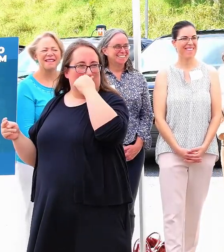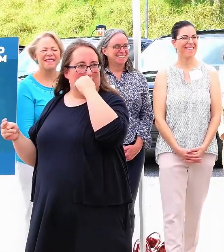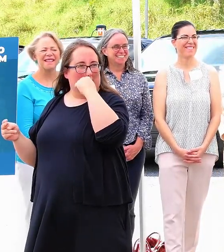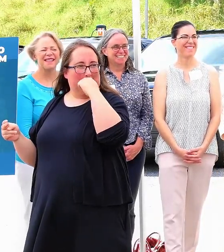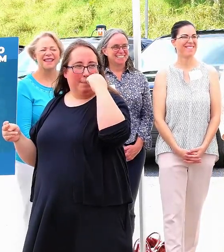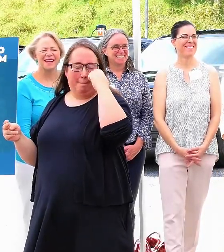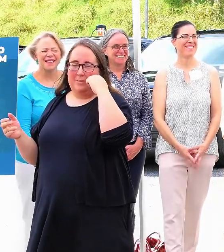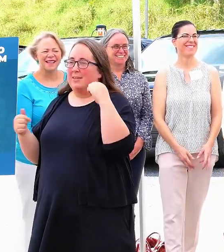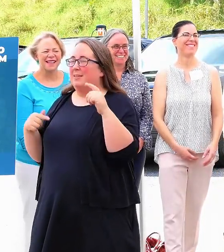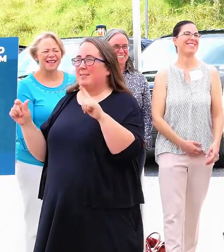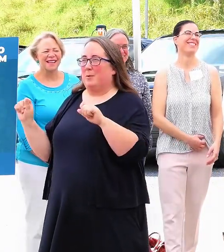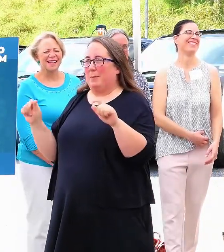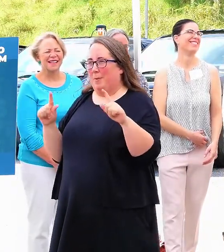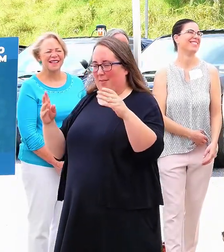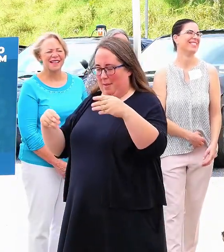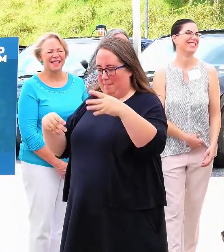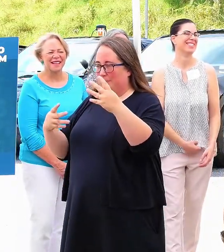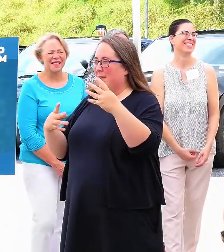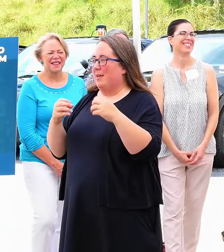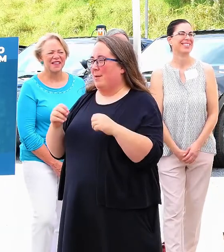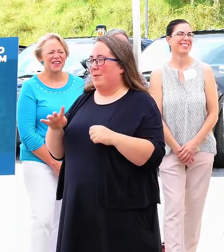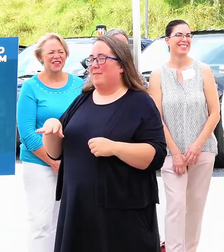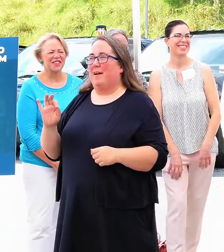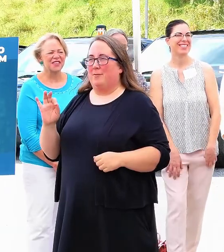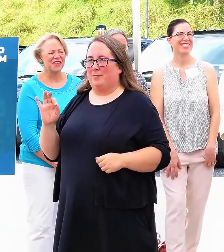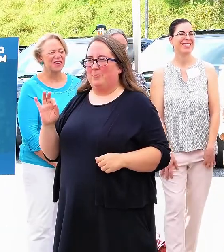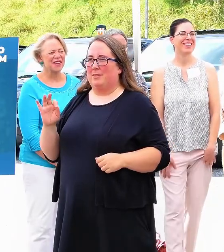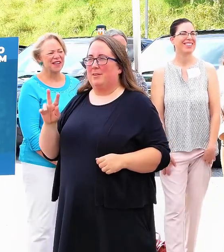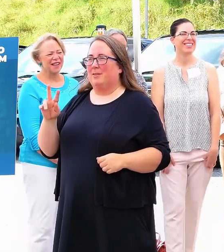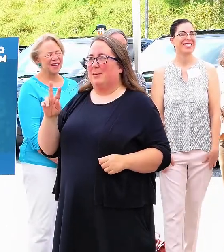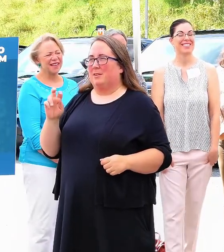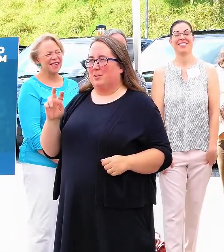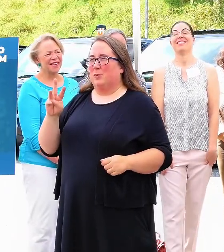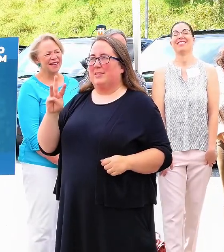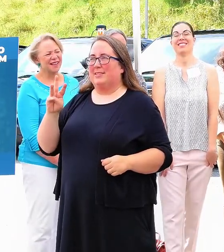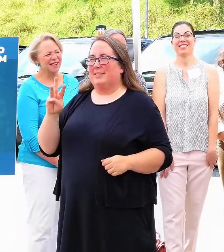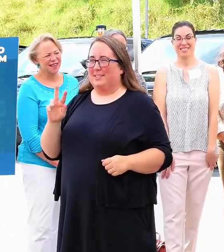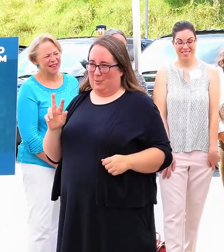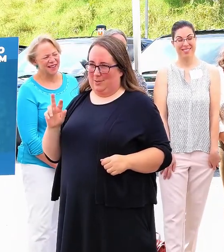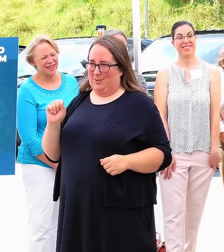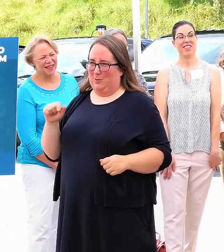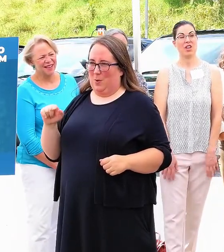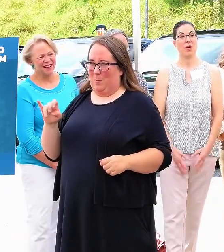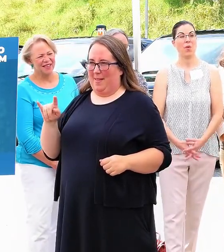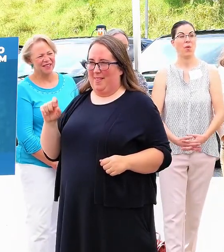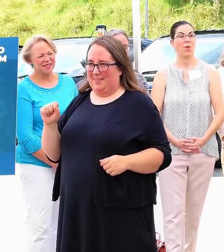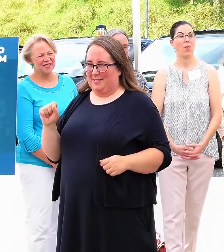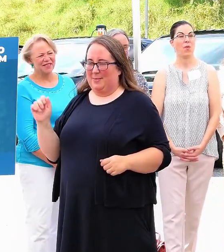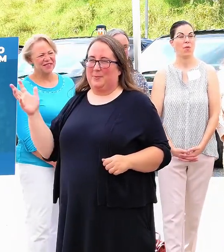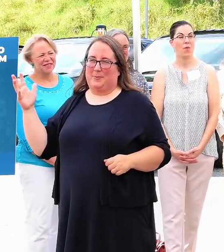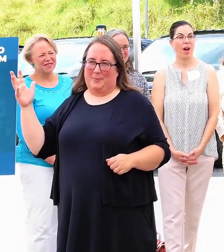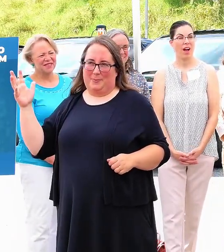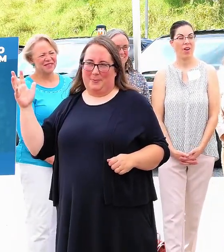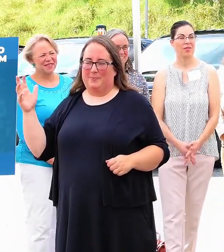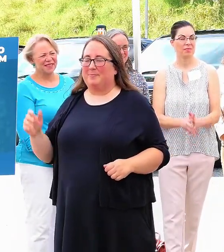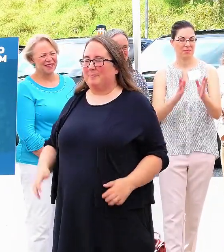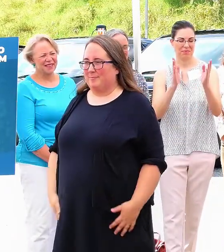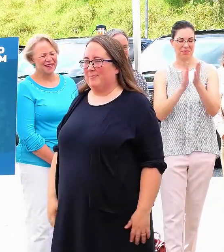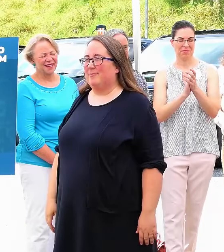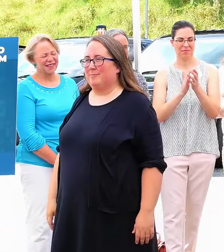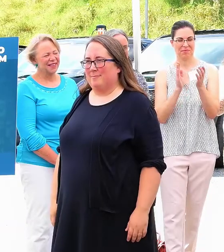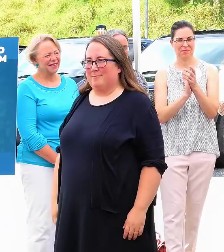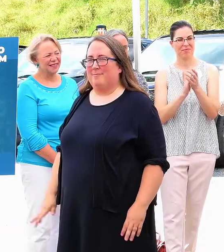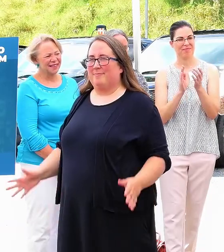we pulled up the thing, and we found that it is 263 square miles, and honestly,